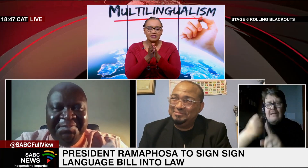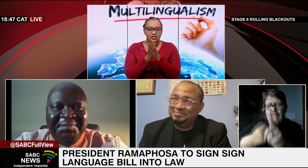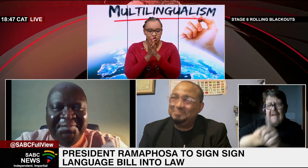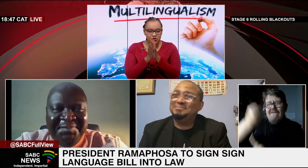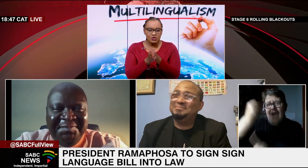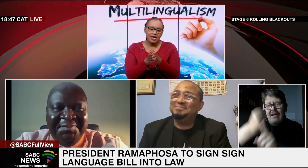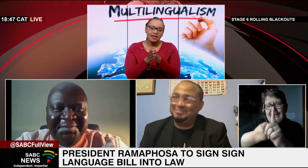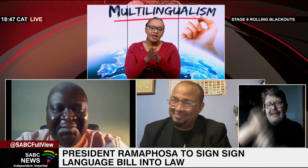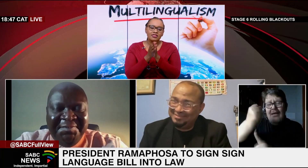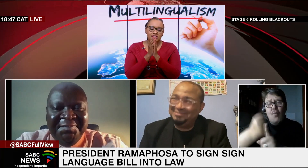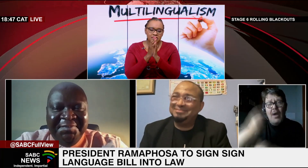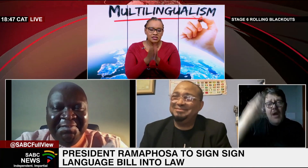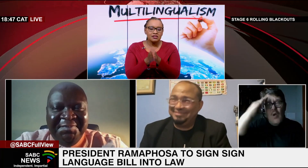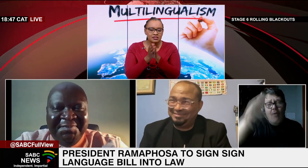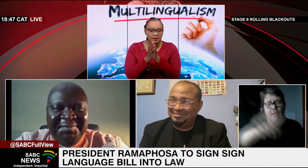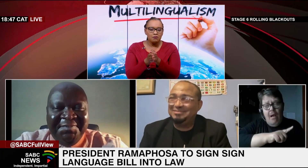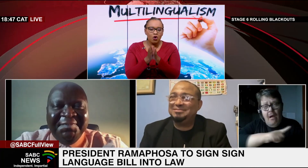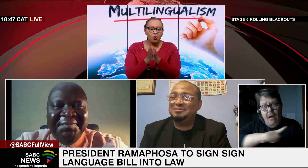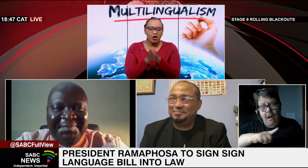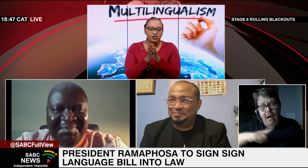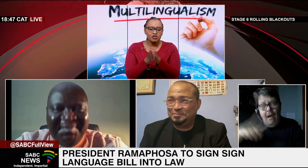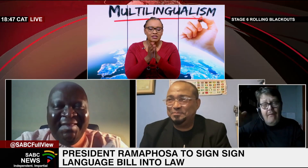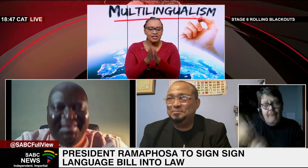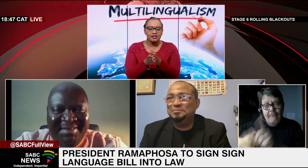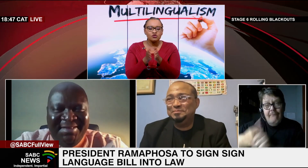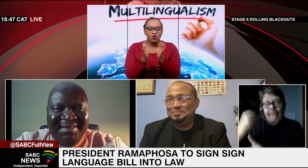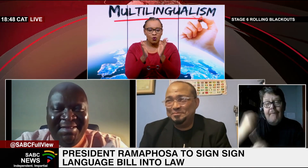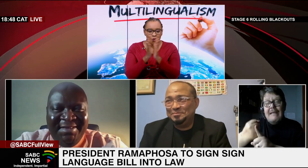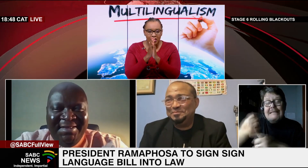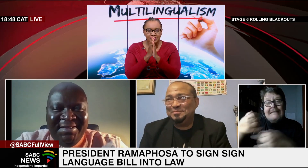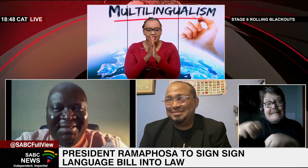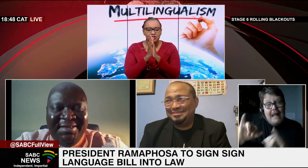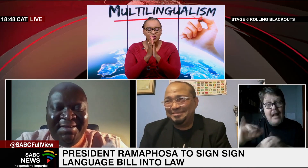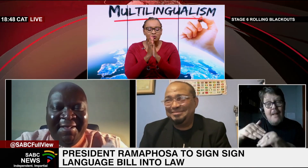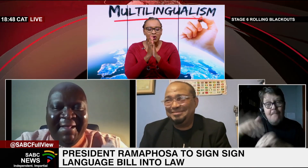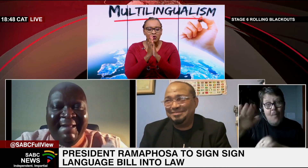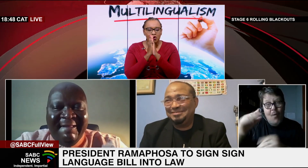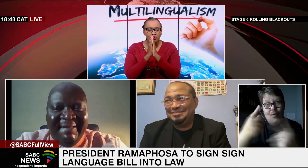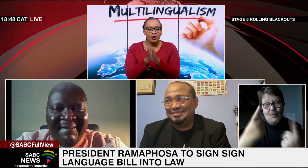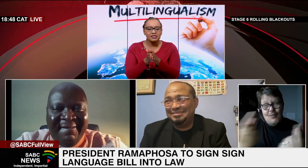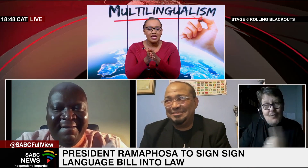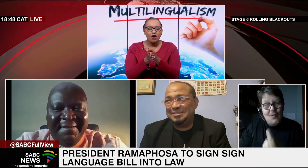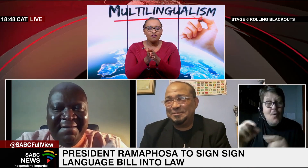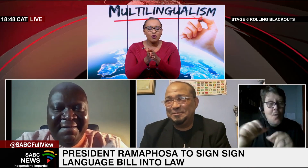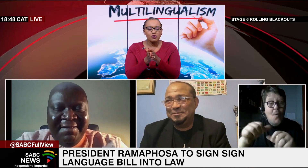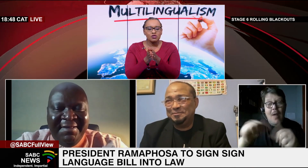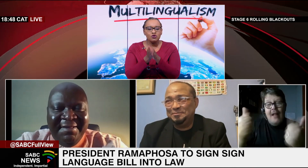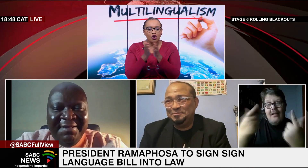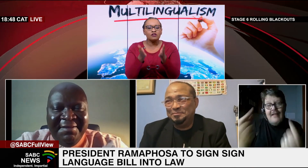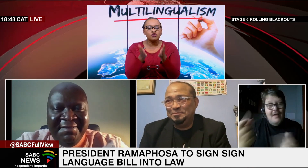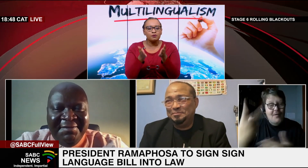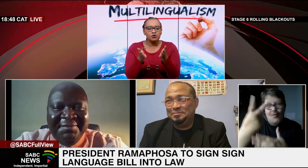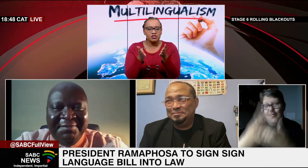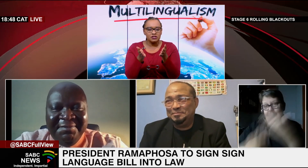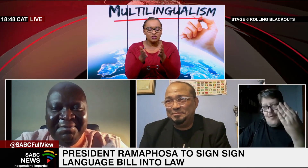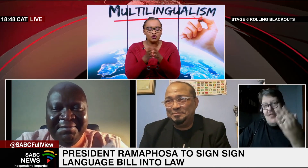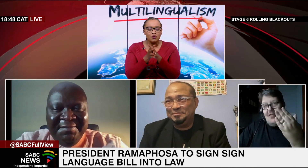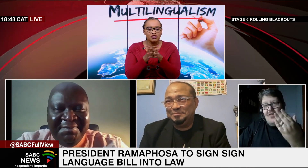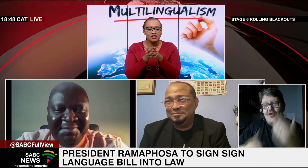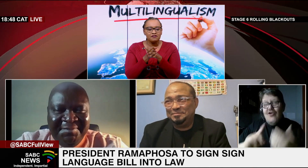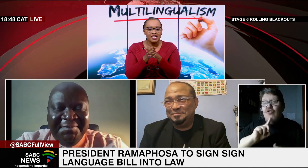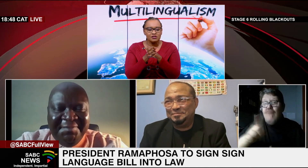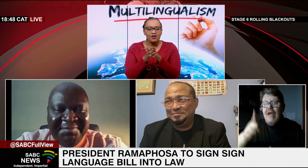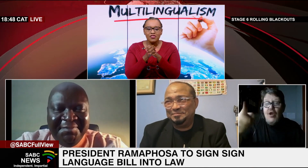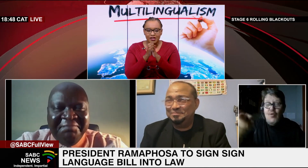taken. And as you say, there's still some more work to be done. So well done to you both on what, of course, you contributed